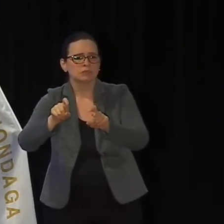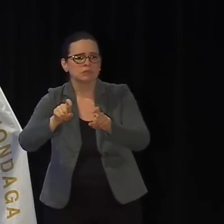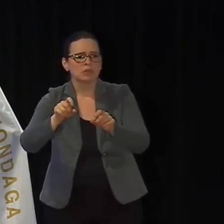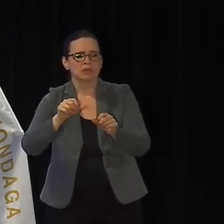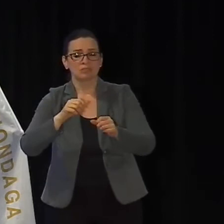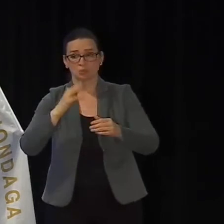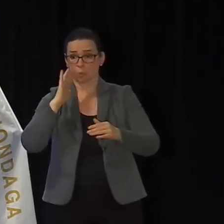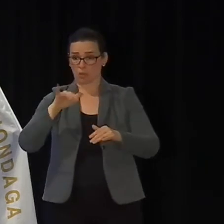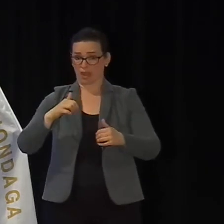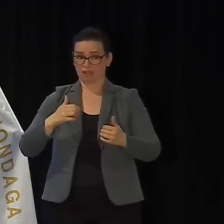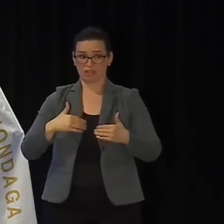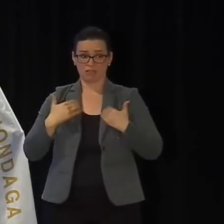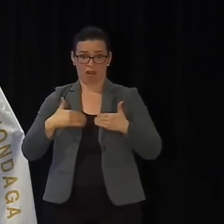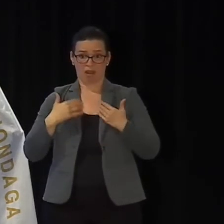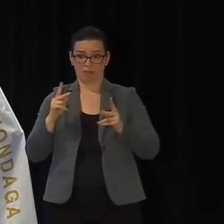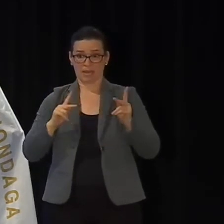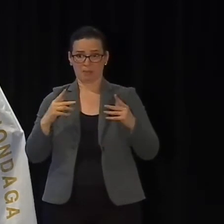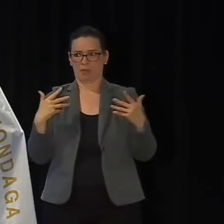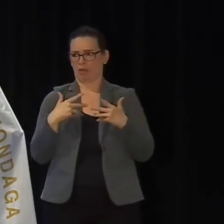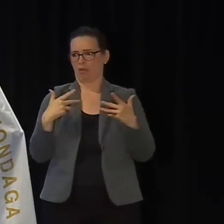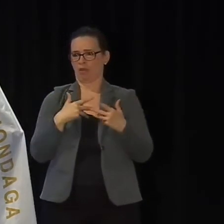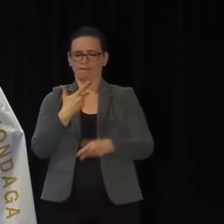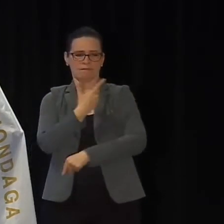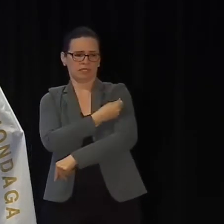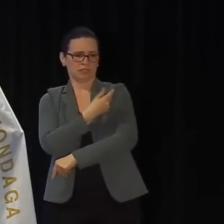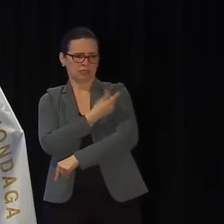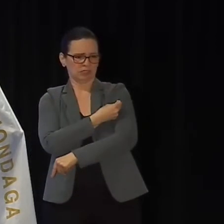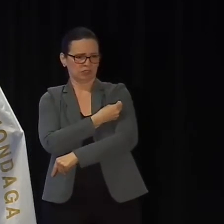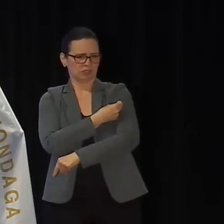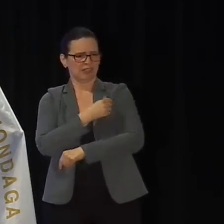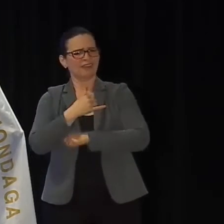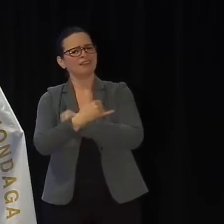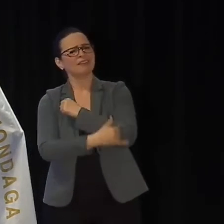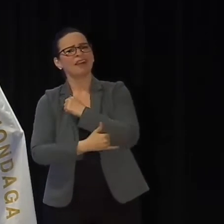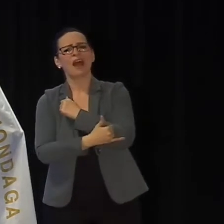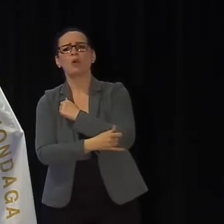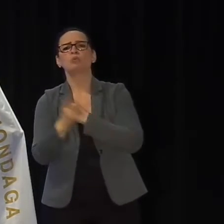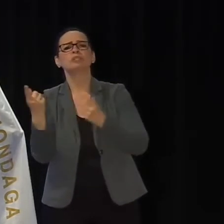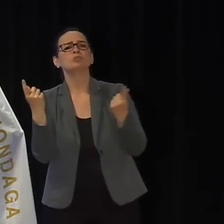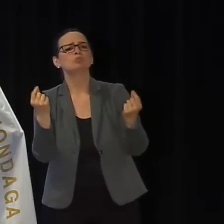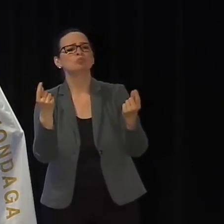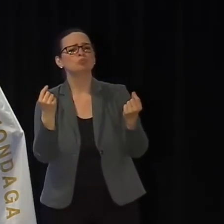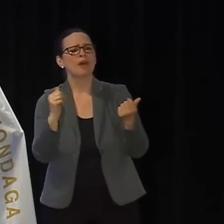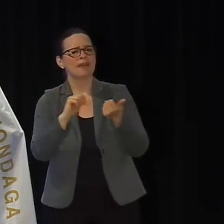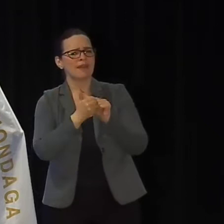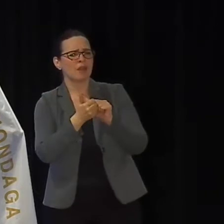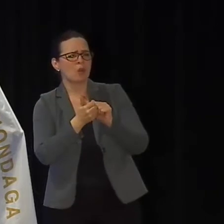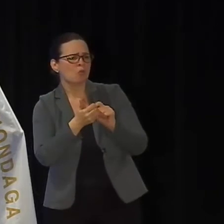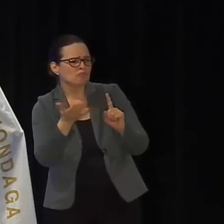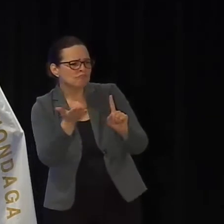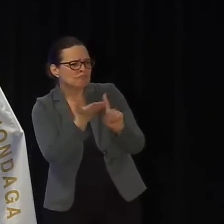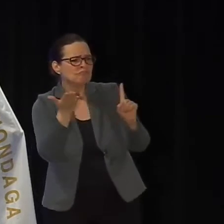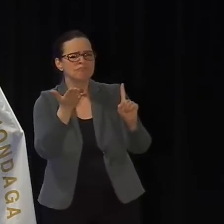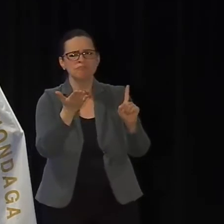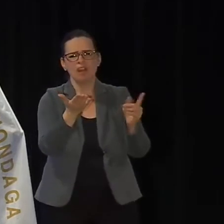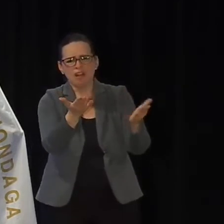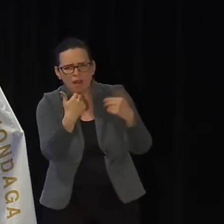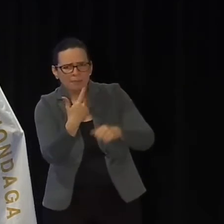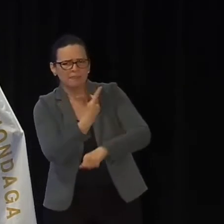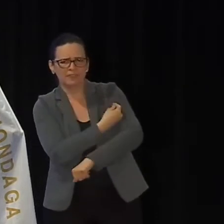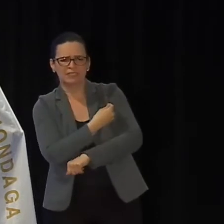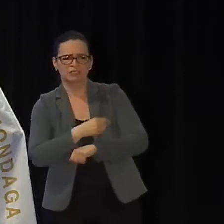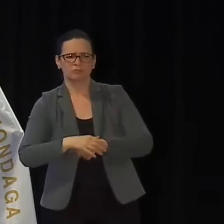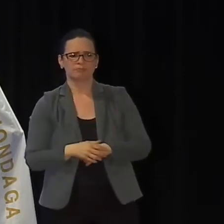reasons. What can the county do, especially with the age lowering soon, to encourage younger people to get the vaccine? Yeah, so I think you got to find out, and